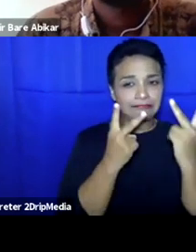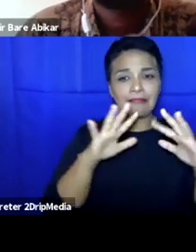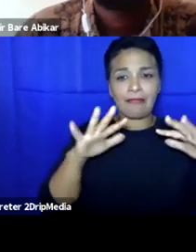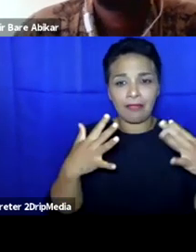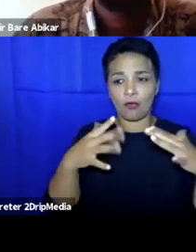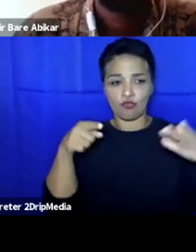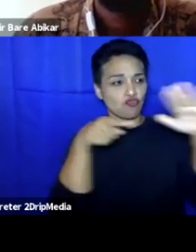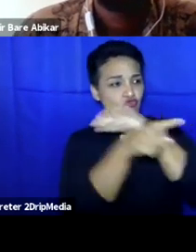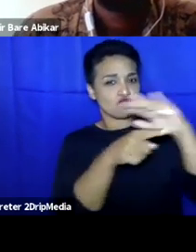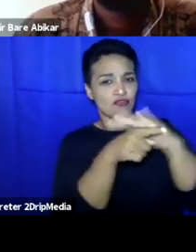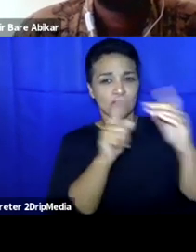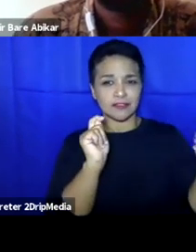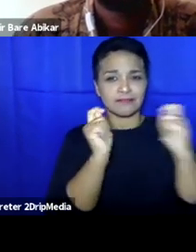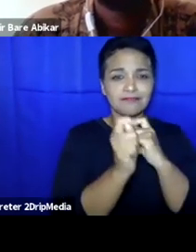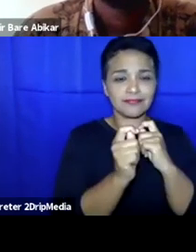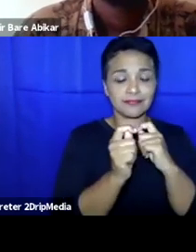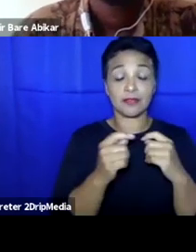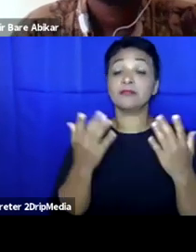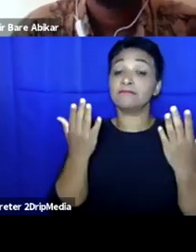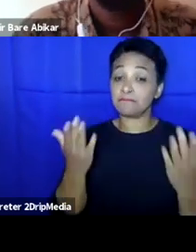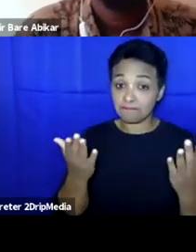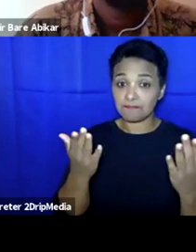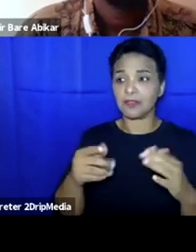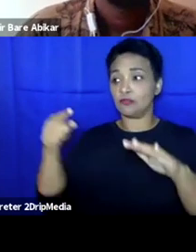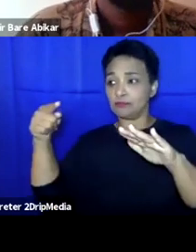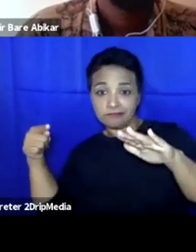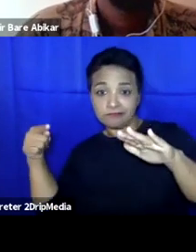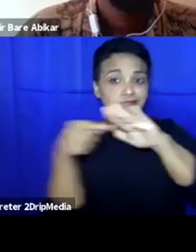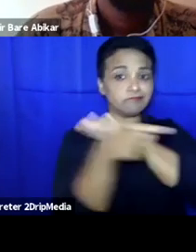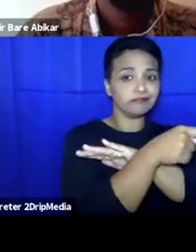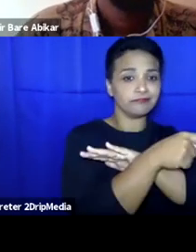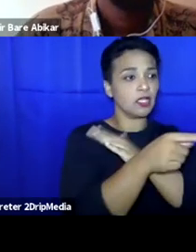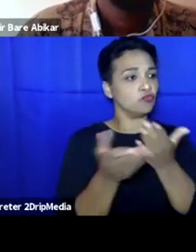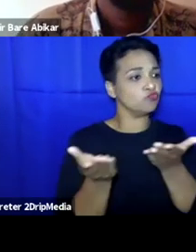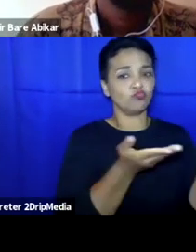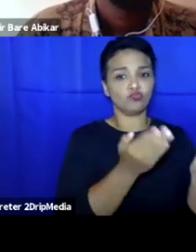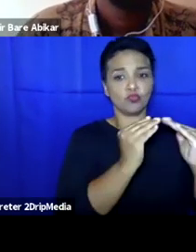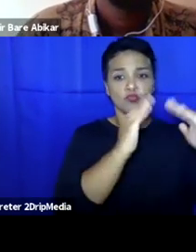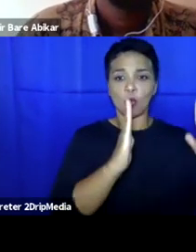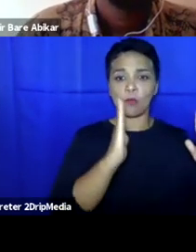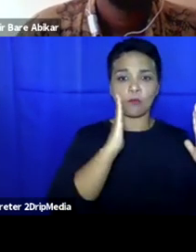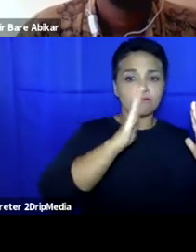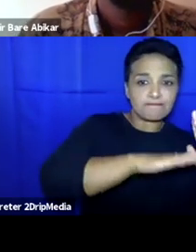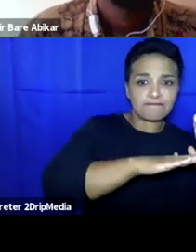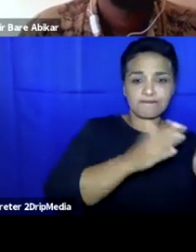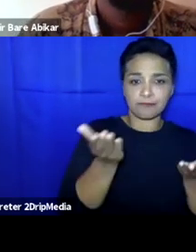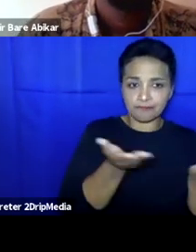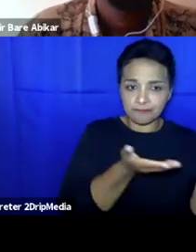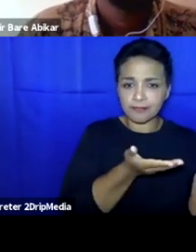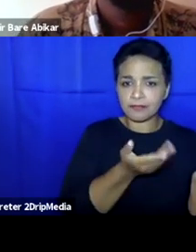Refugees, resettlement is one of the solutions that's meant to have been grown